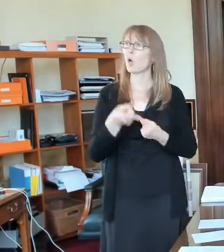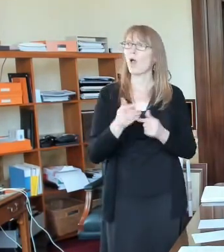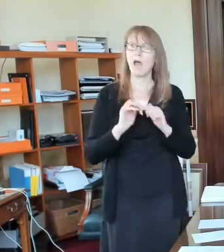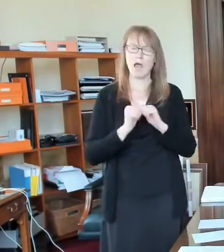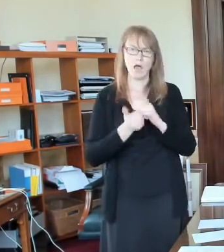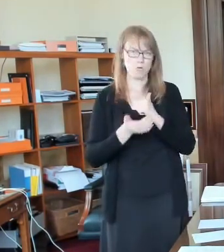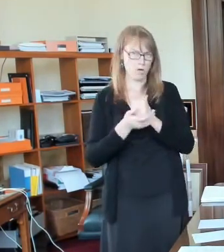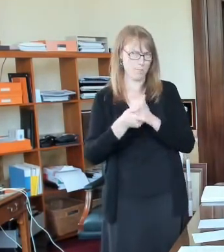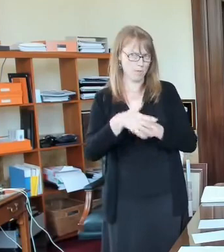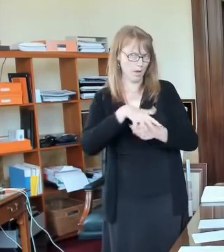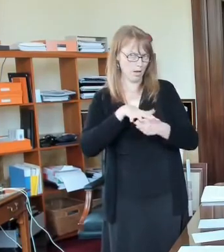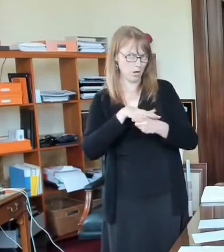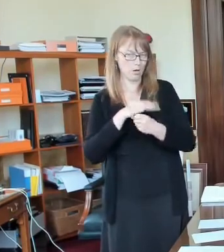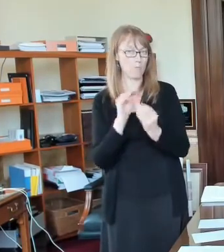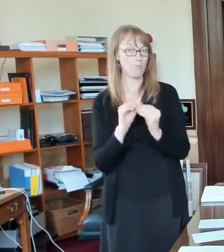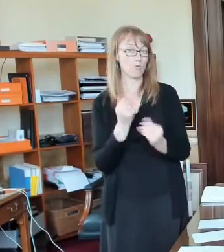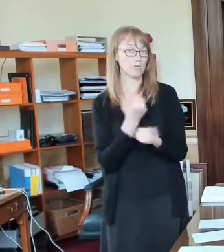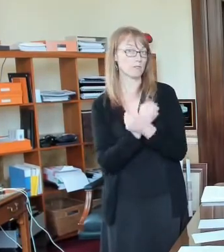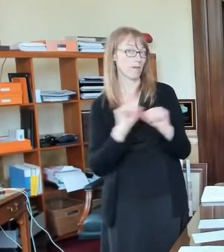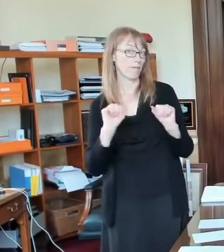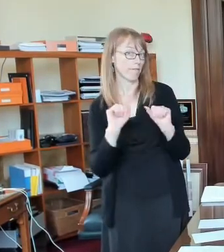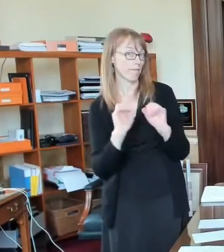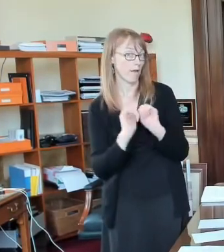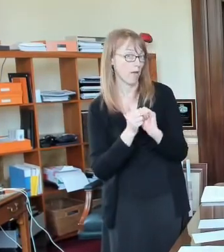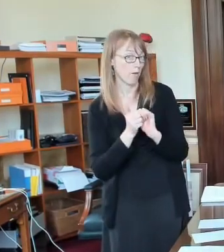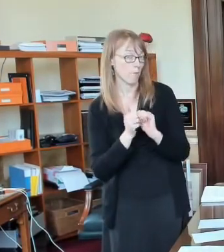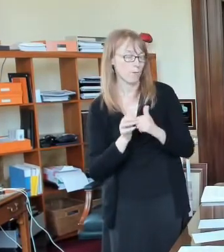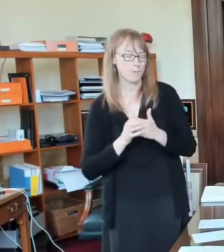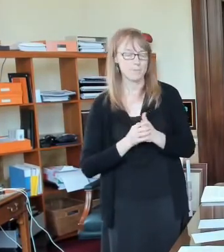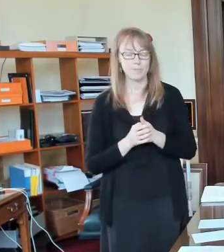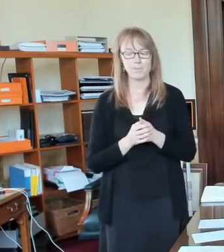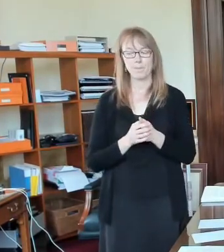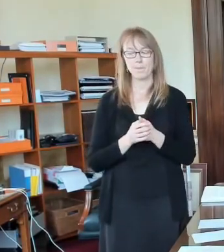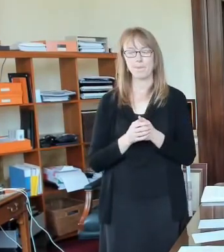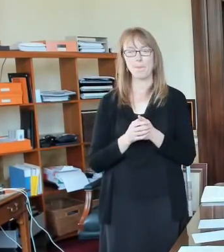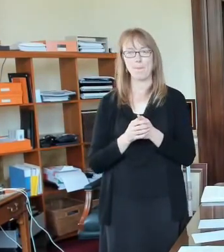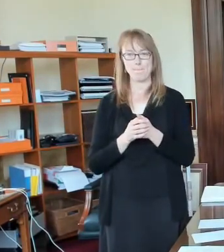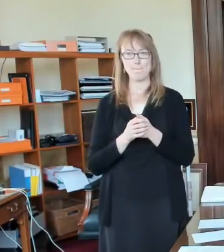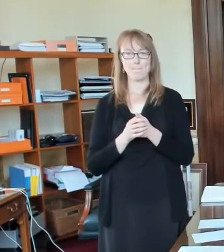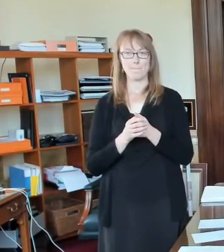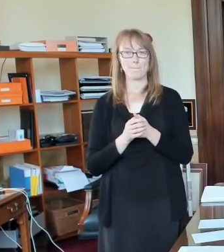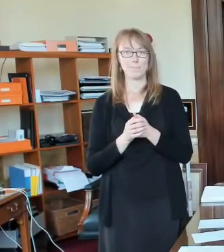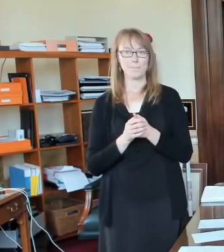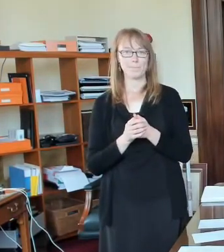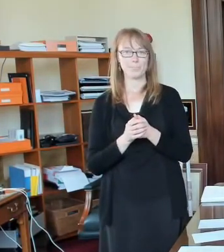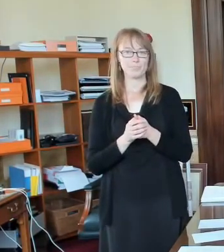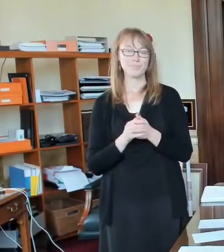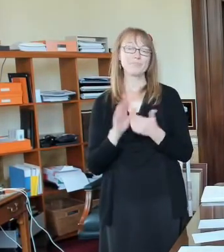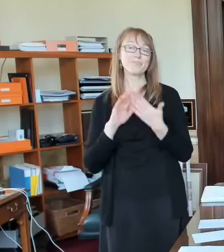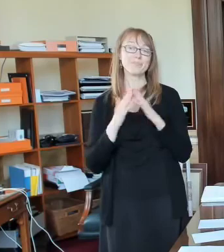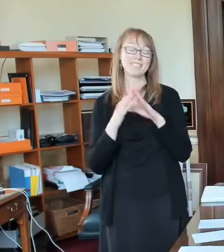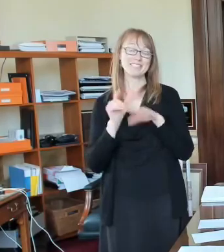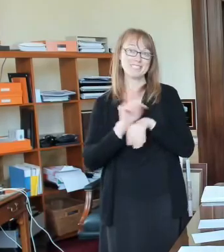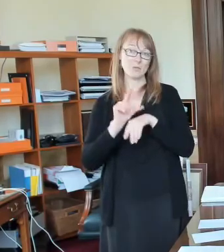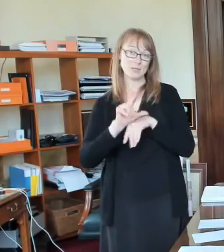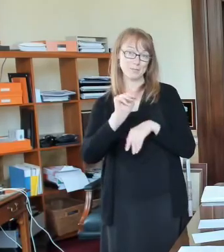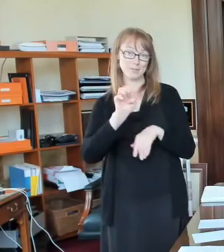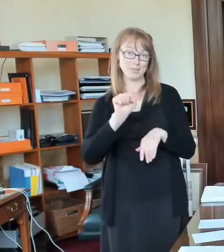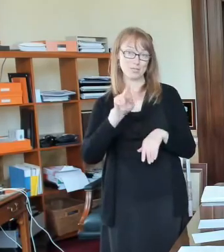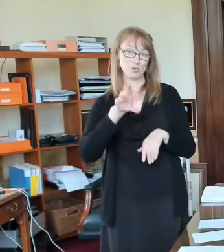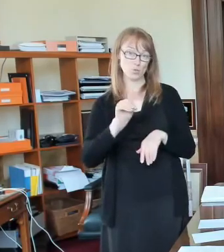Forest Park Metrolink stop has had, I'm sure you've noticed if you ride it regularly, it has had some improvements over the